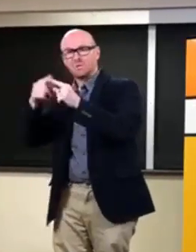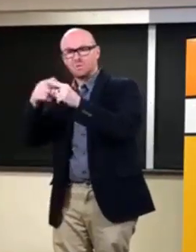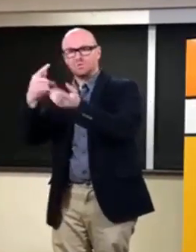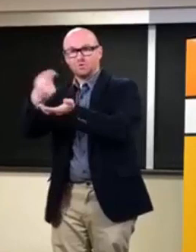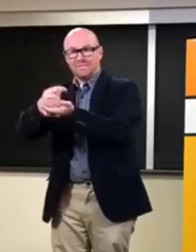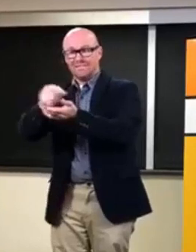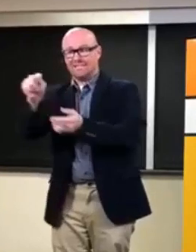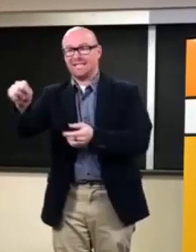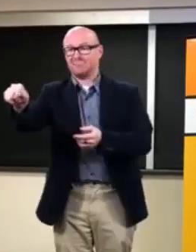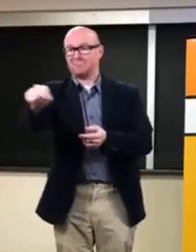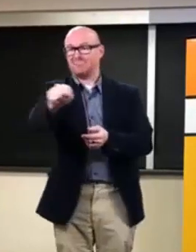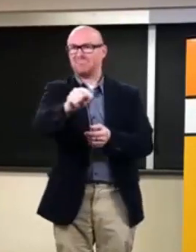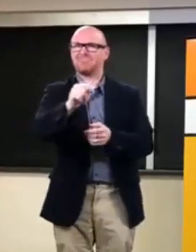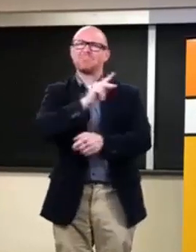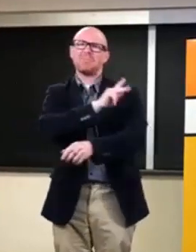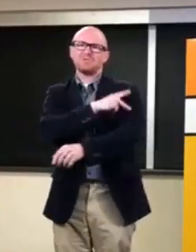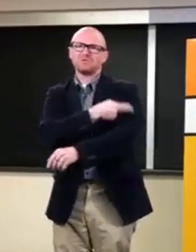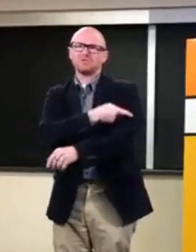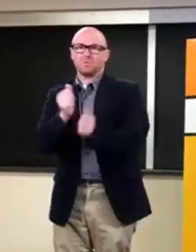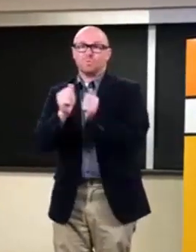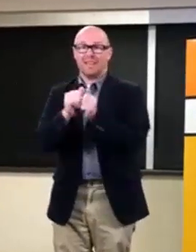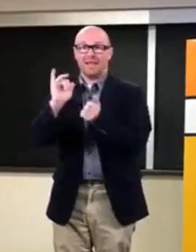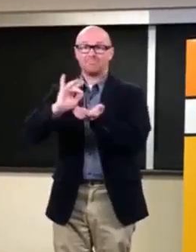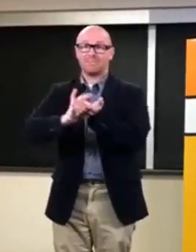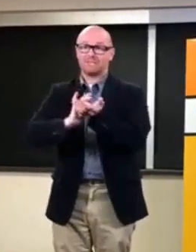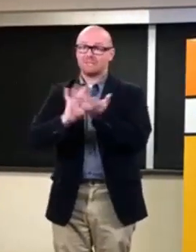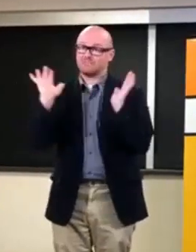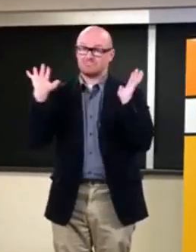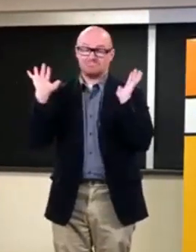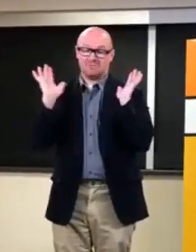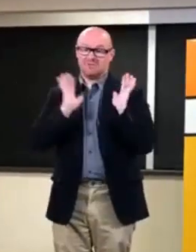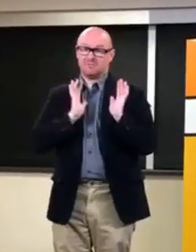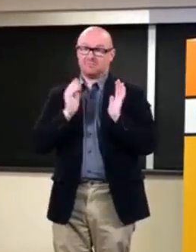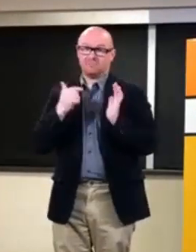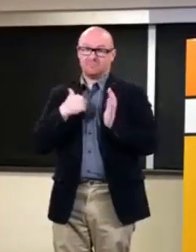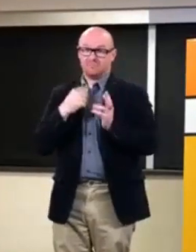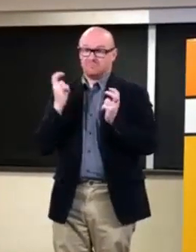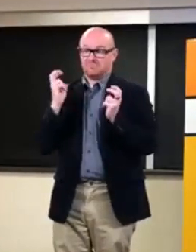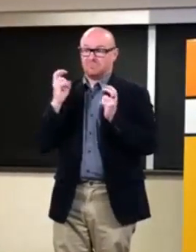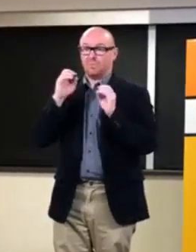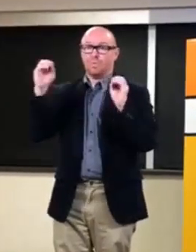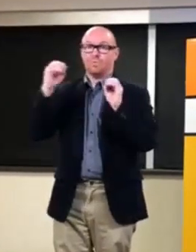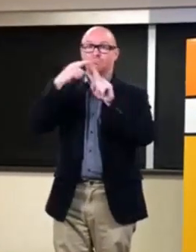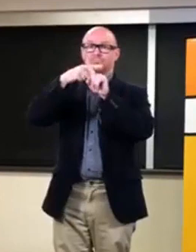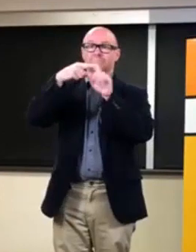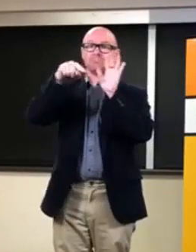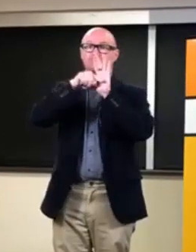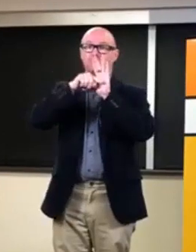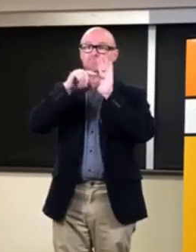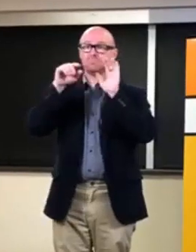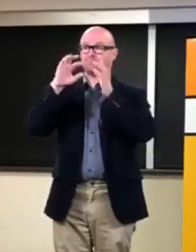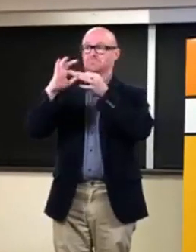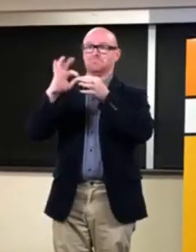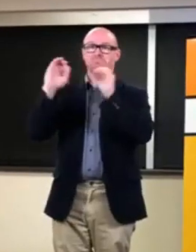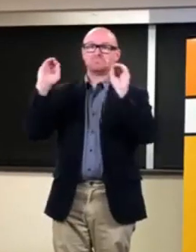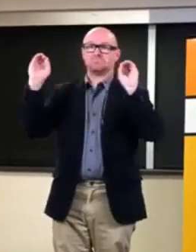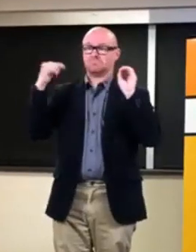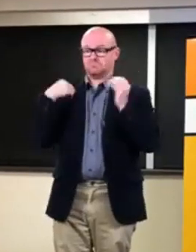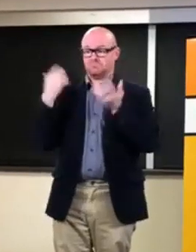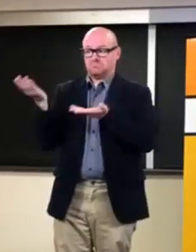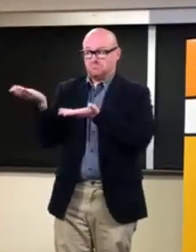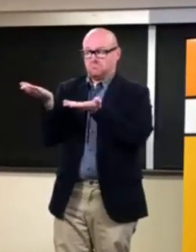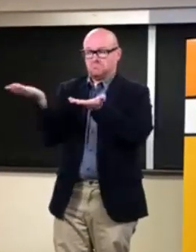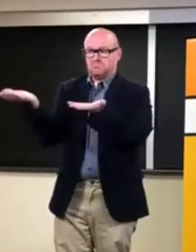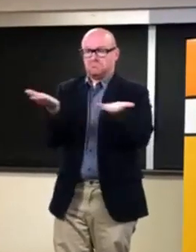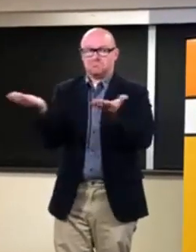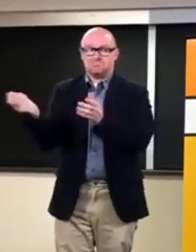with hydroxychloroquine or chloroquine, they are okay to do so. The state of Utah doesn't interfere with that relationship at all.